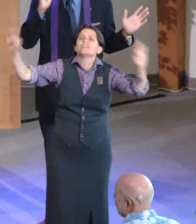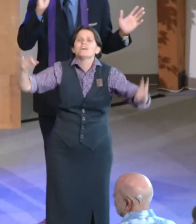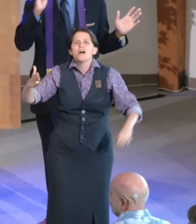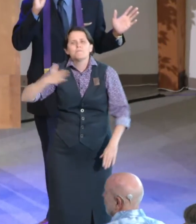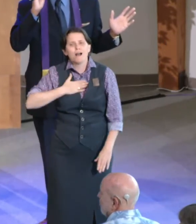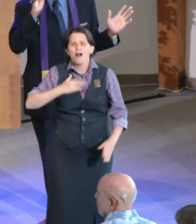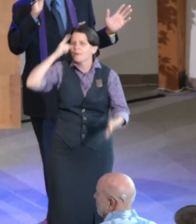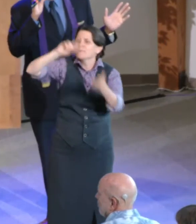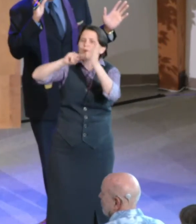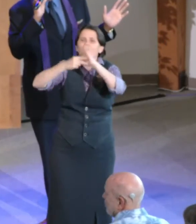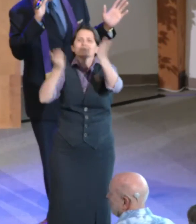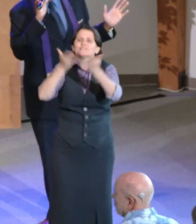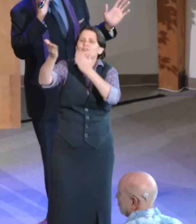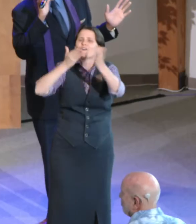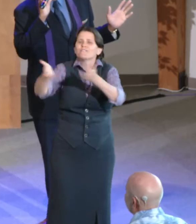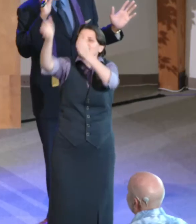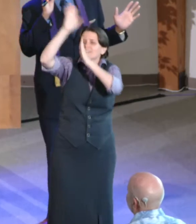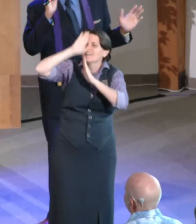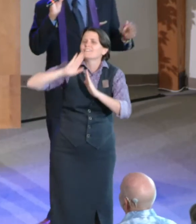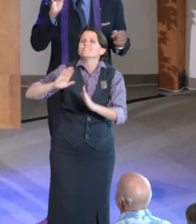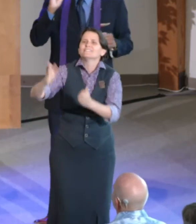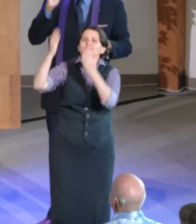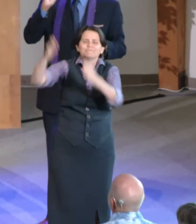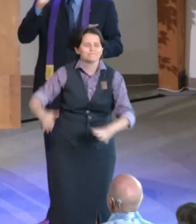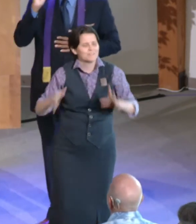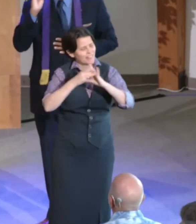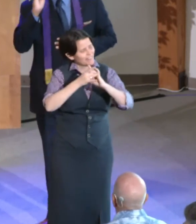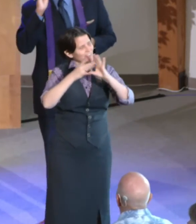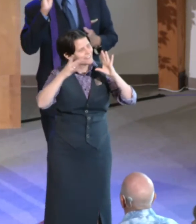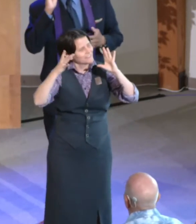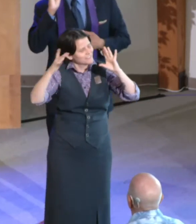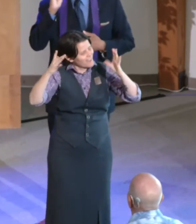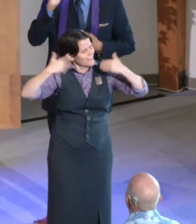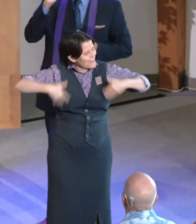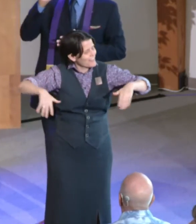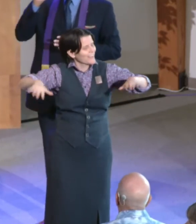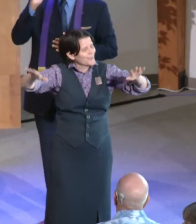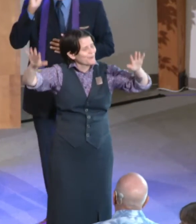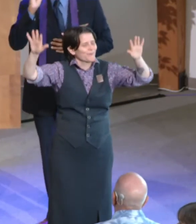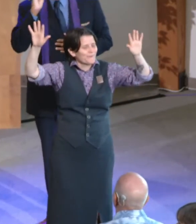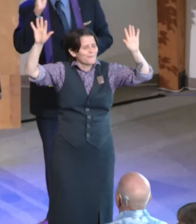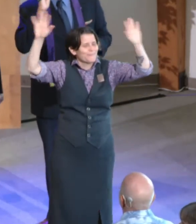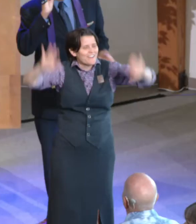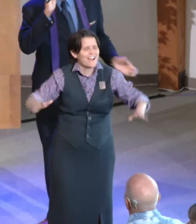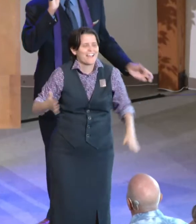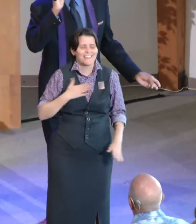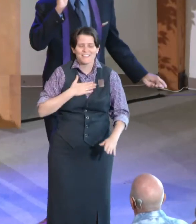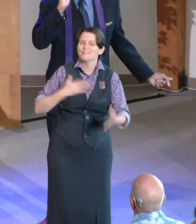I release and I let go. Let the Spirit run